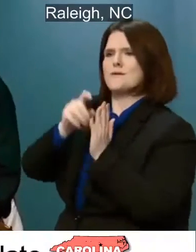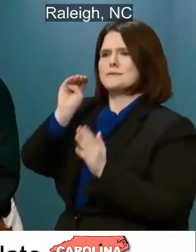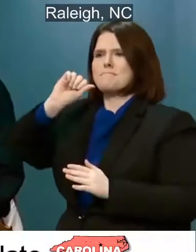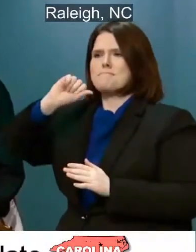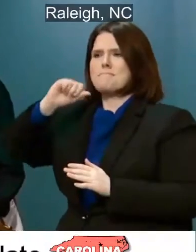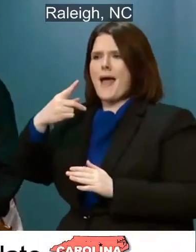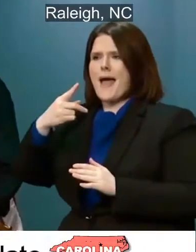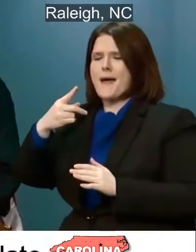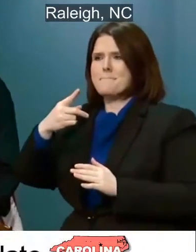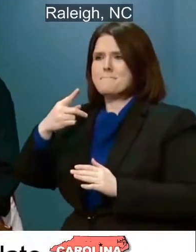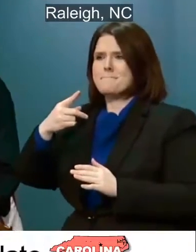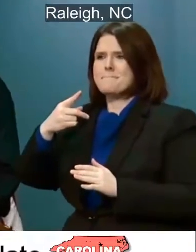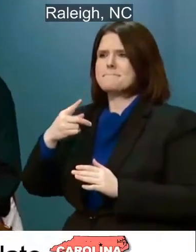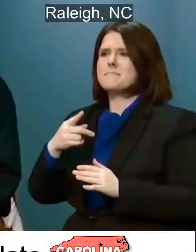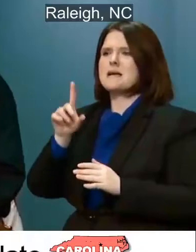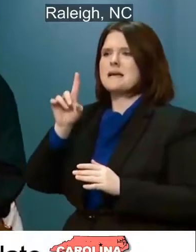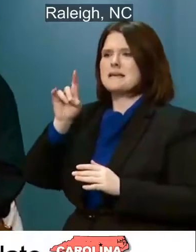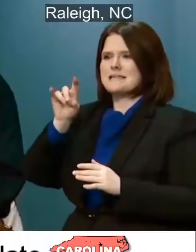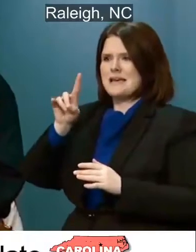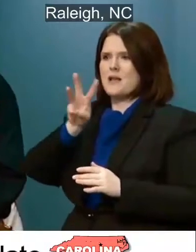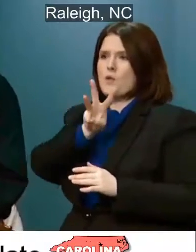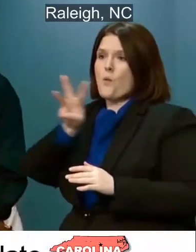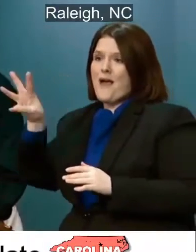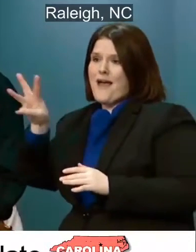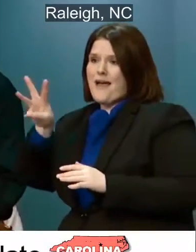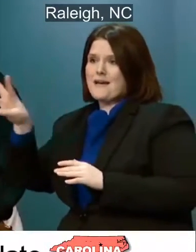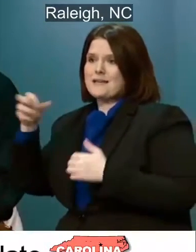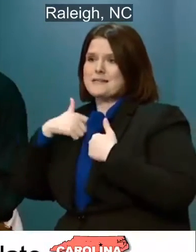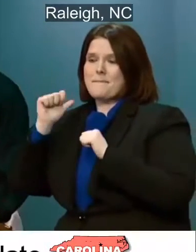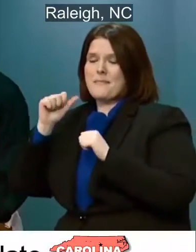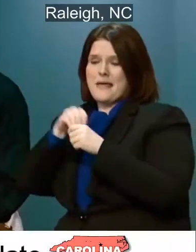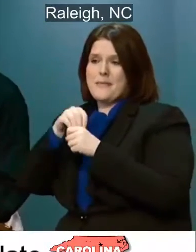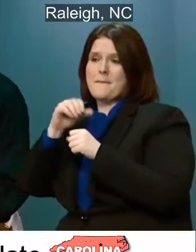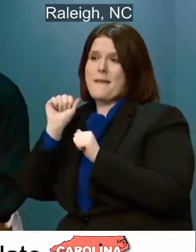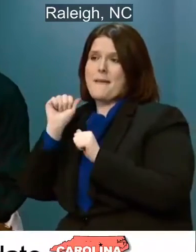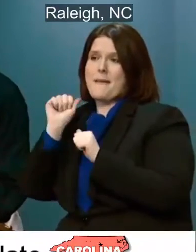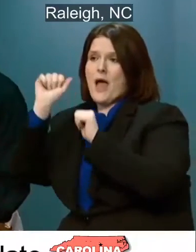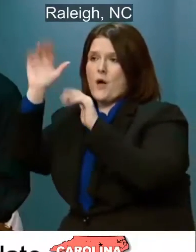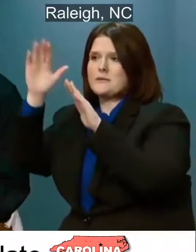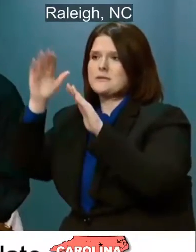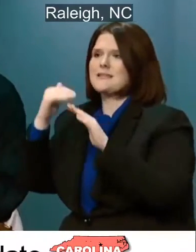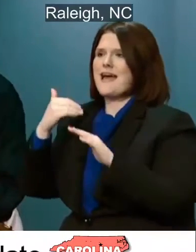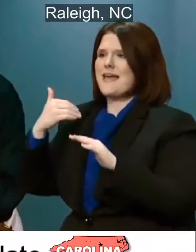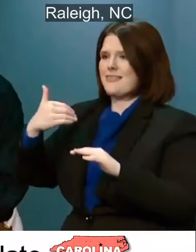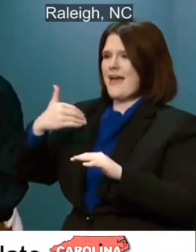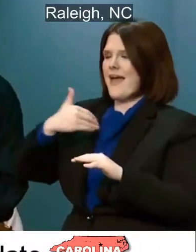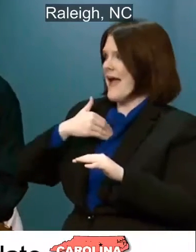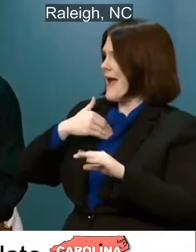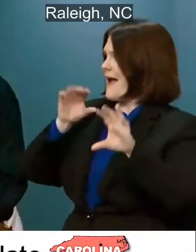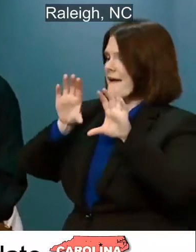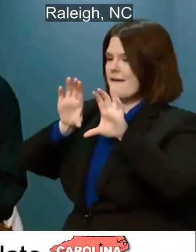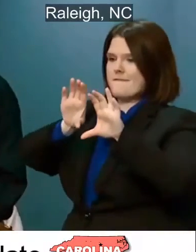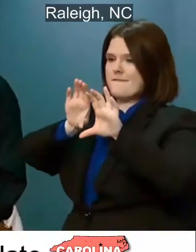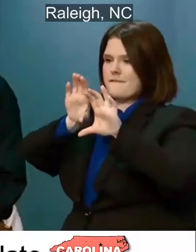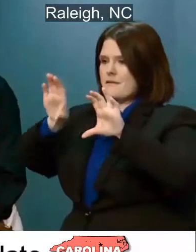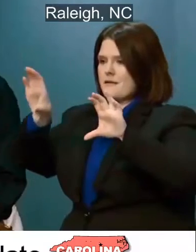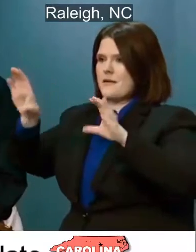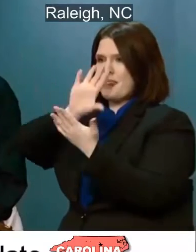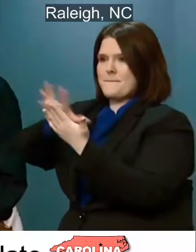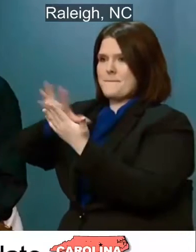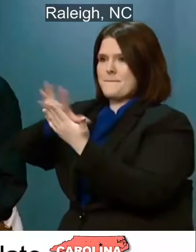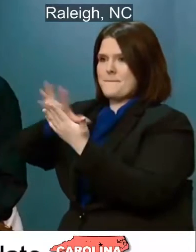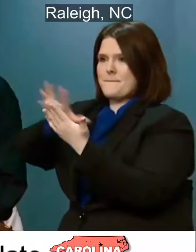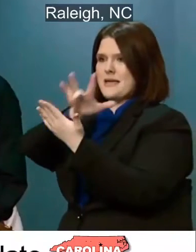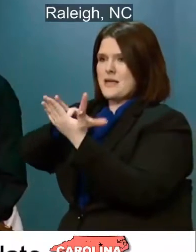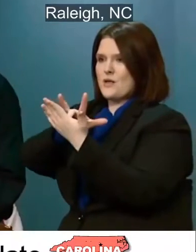snowed a little bit even in the very far west in the mountains. And this little band in the middle of eastern North Carolina will get